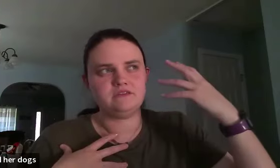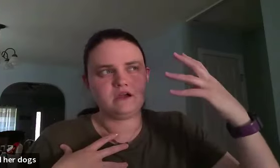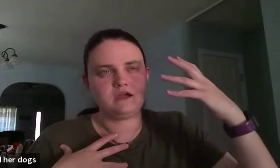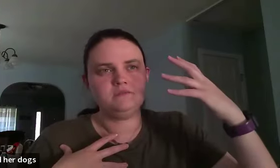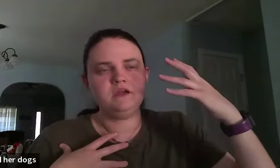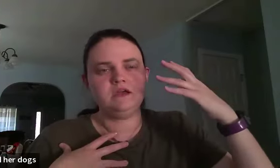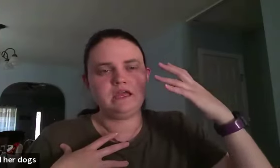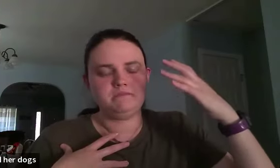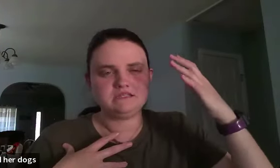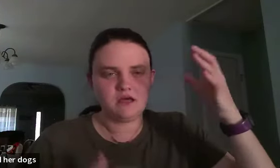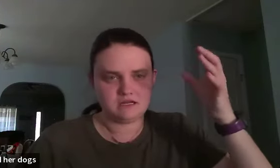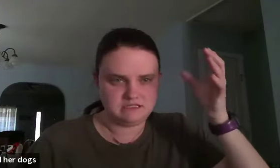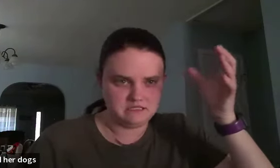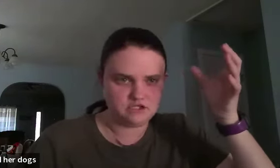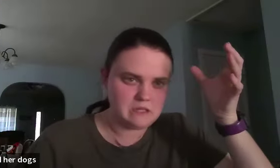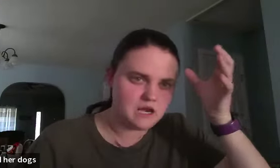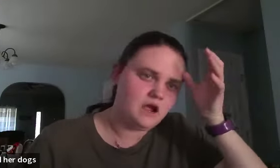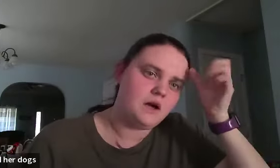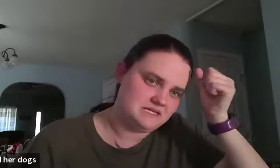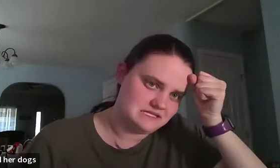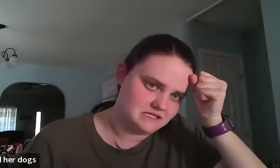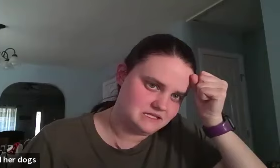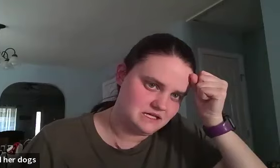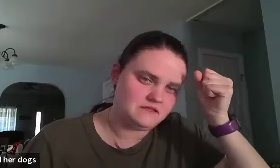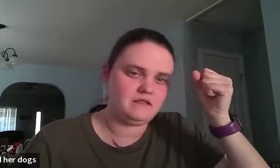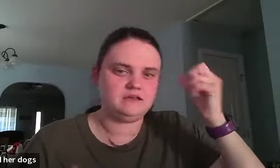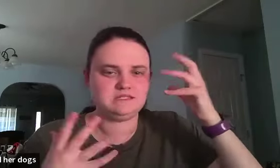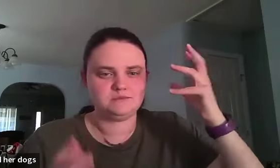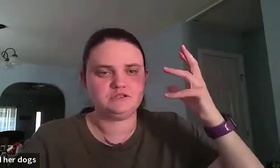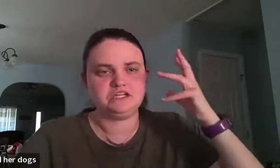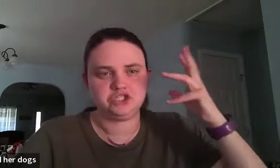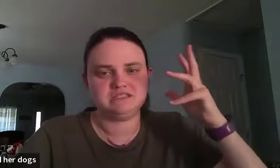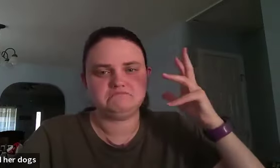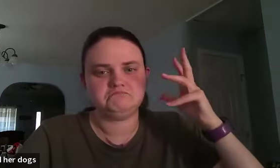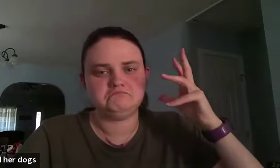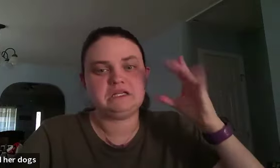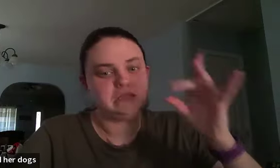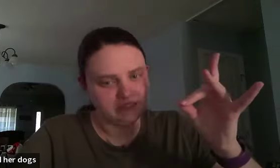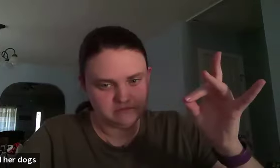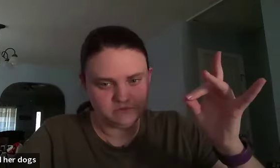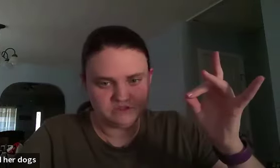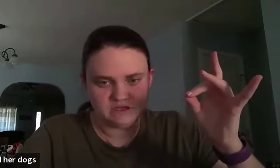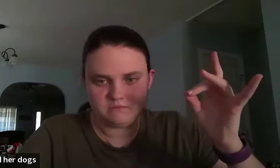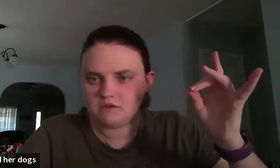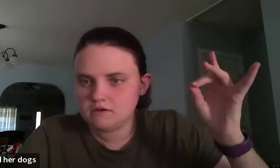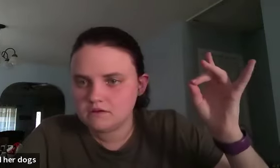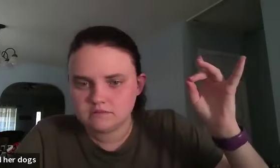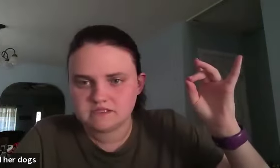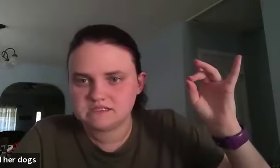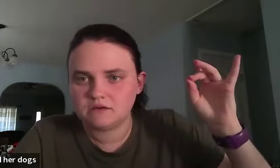with time it makes a lot of sense. There's a lot of common sense in it that like conceptually it just clicks most of the time. Let me see.